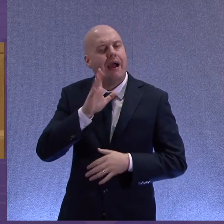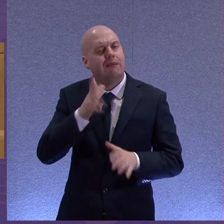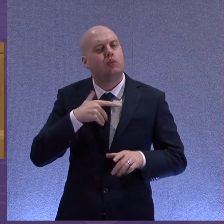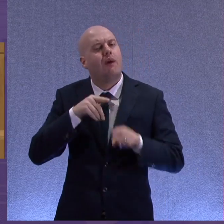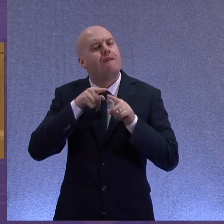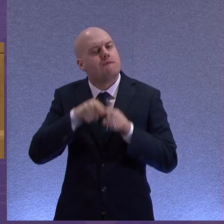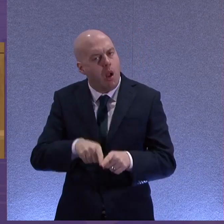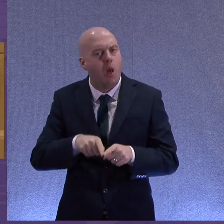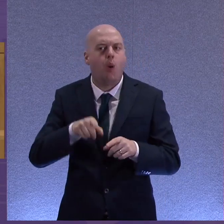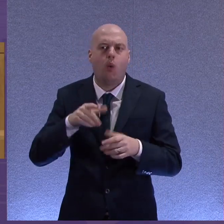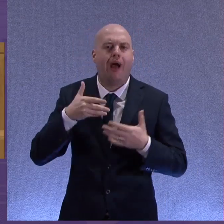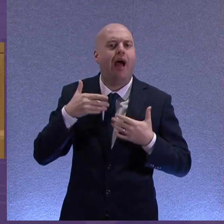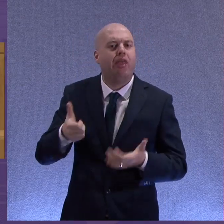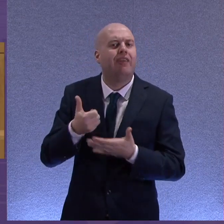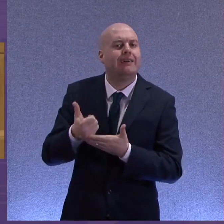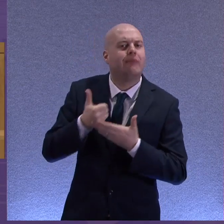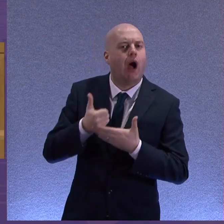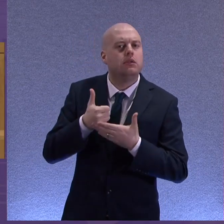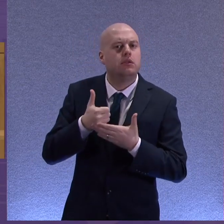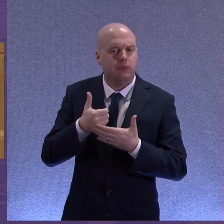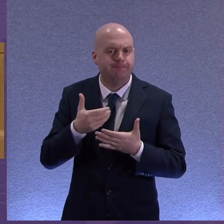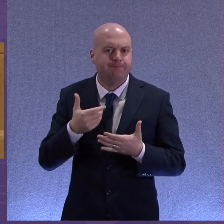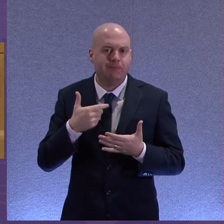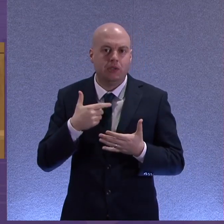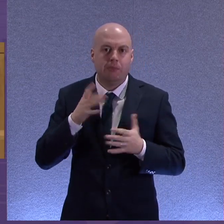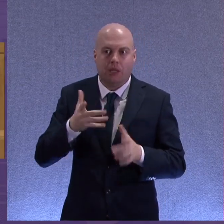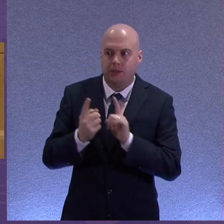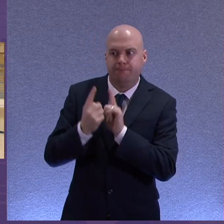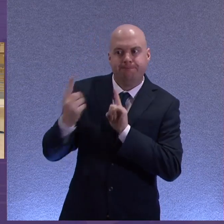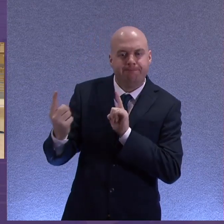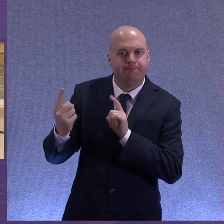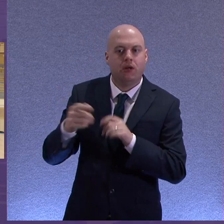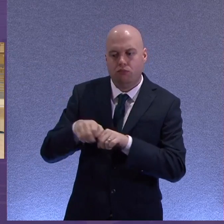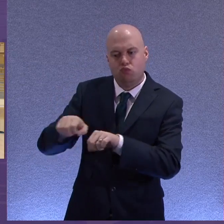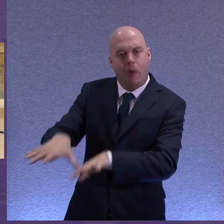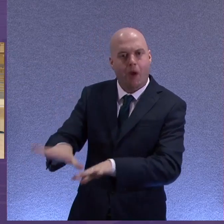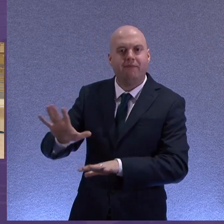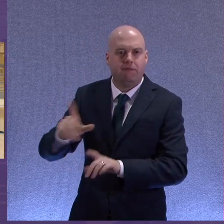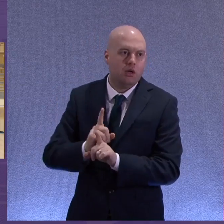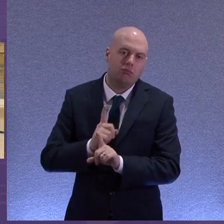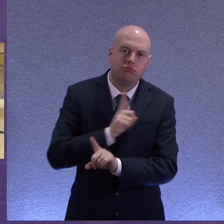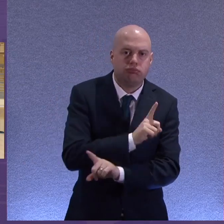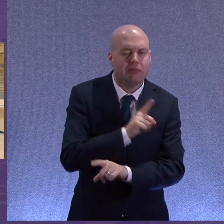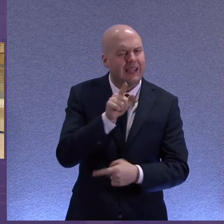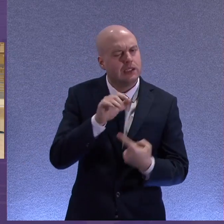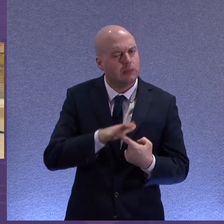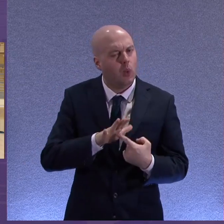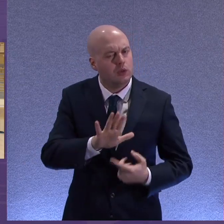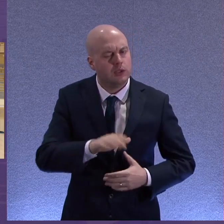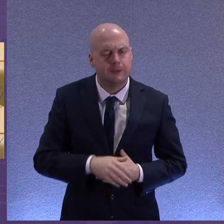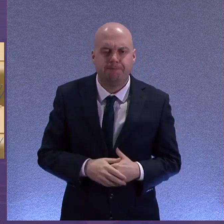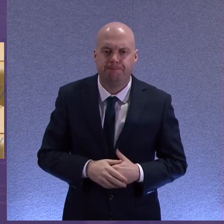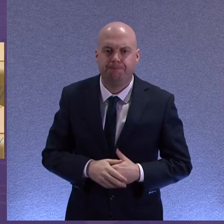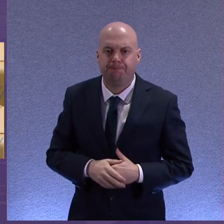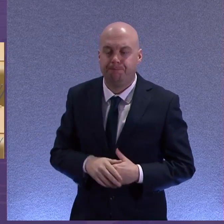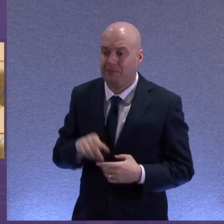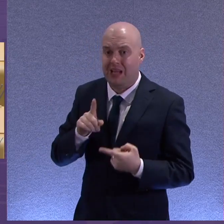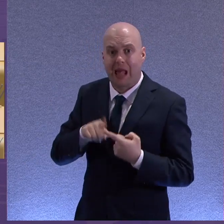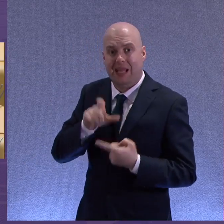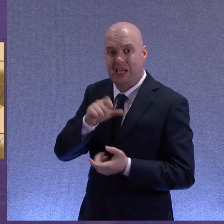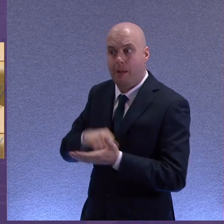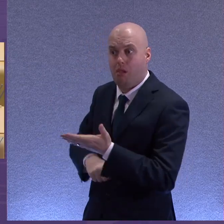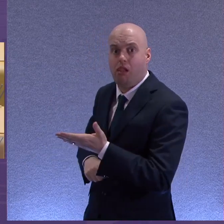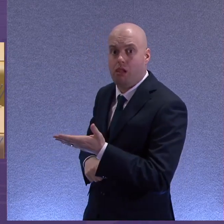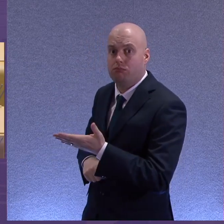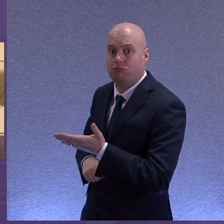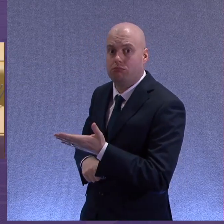coronavirus as a result of that on-the-ground strategy, which is absolutely vital. Aileen Campbell. Yeah, thank you. And there's a range of good points that Bob